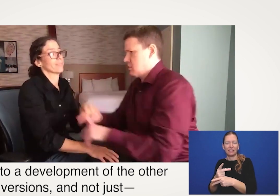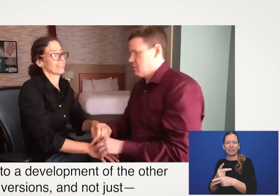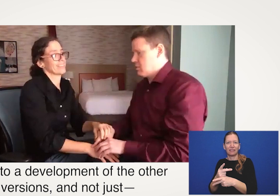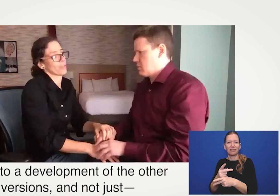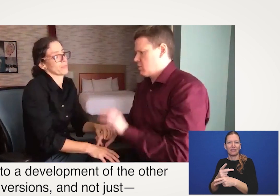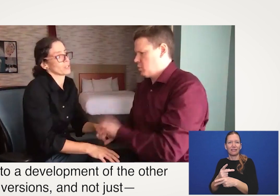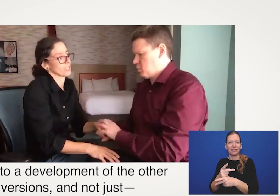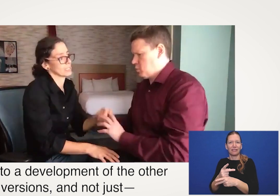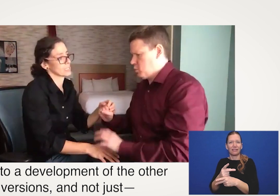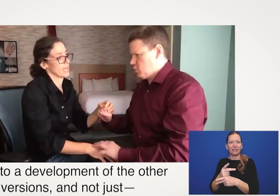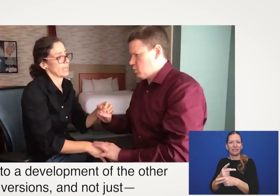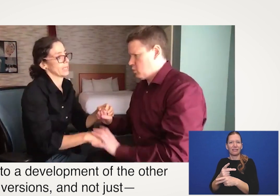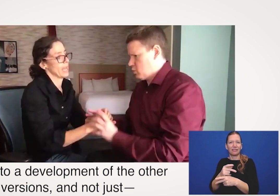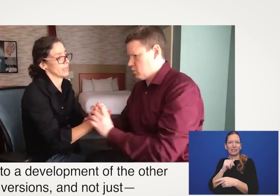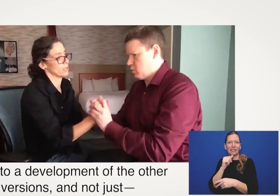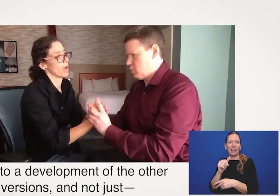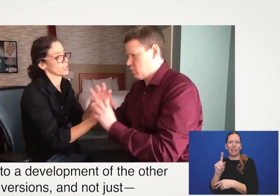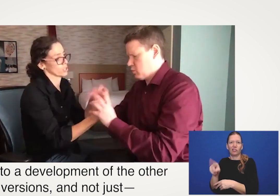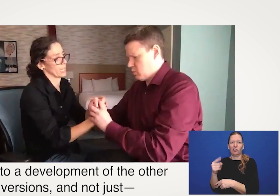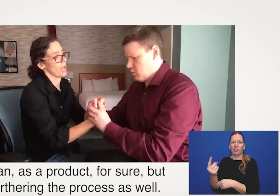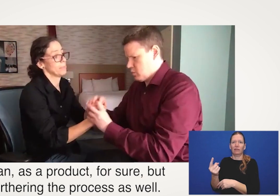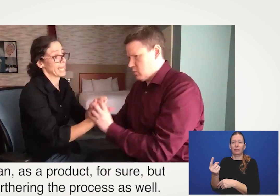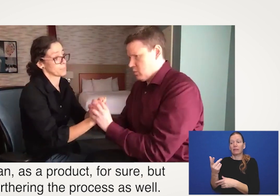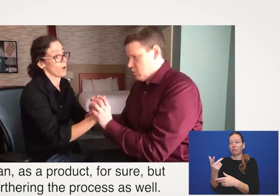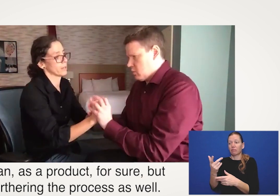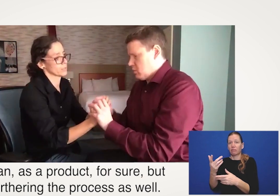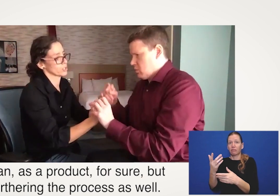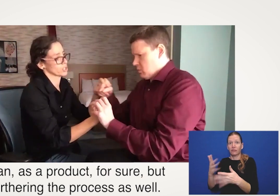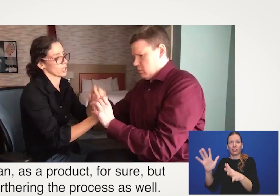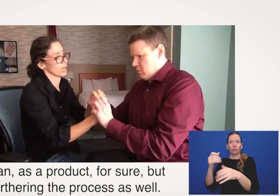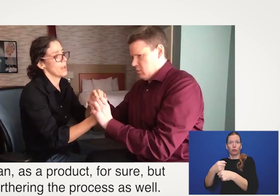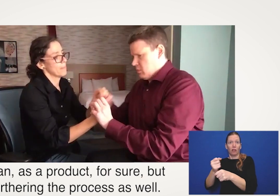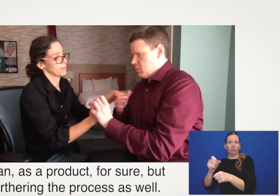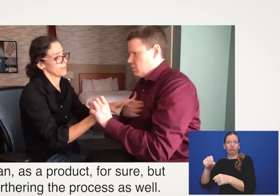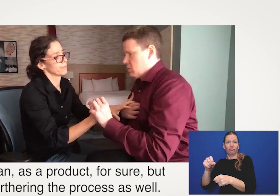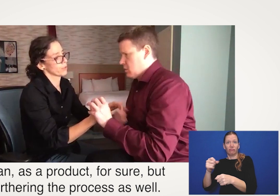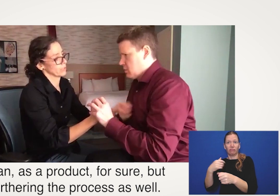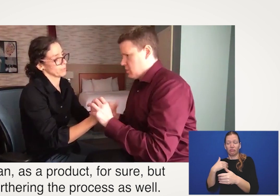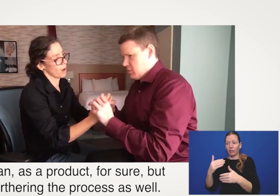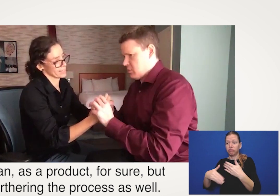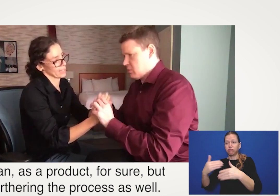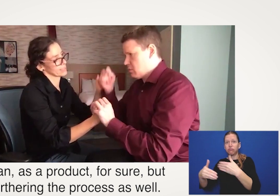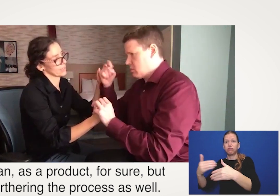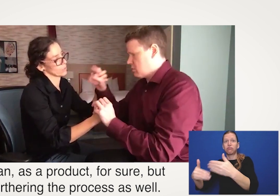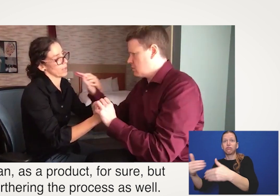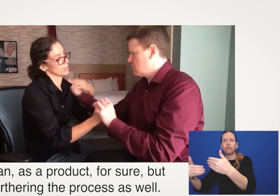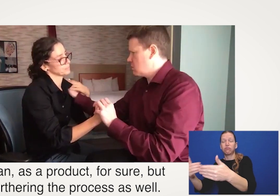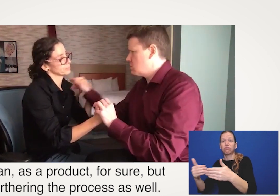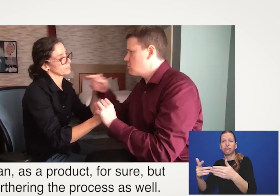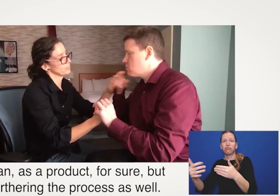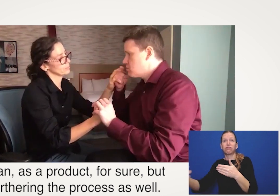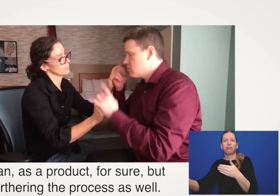of like the other versions, and not just, as products for sure, but in furthering the process as